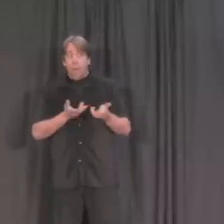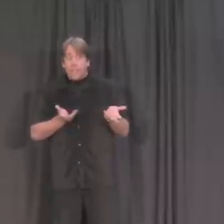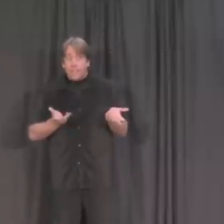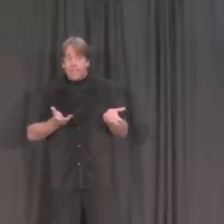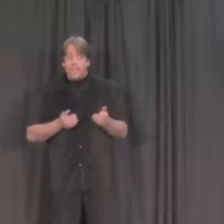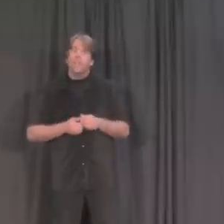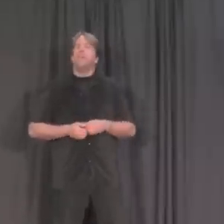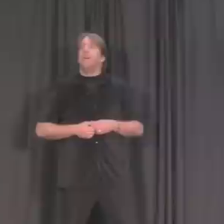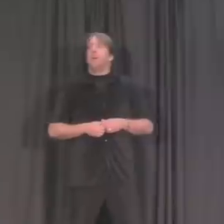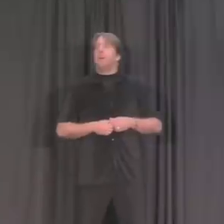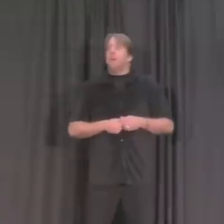What is it?